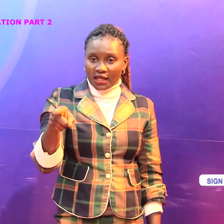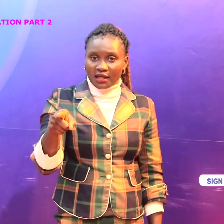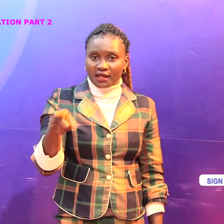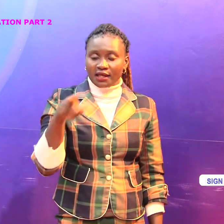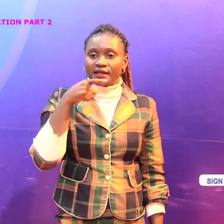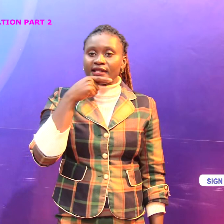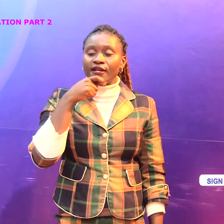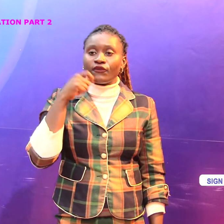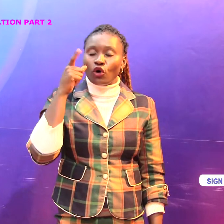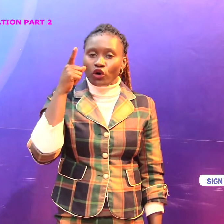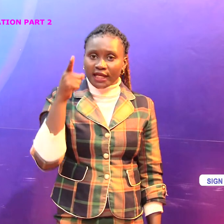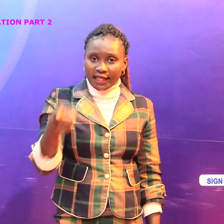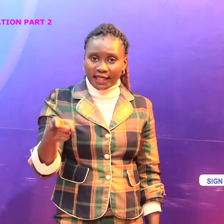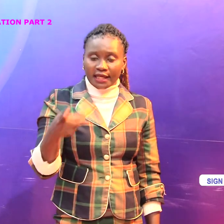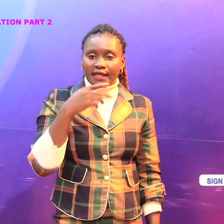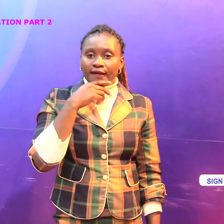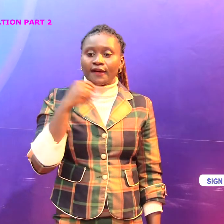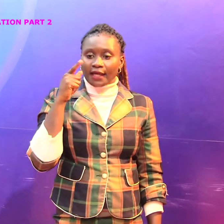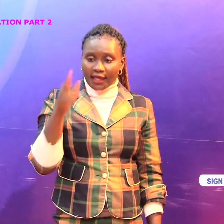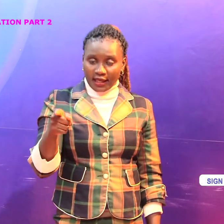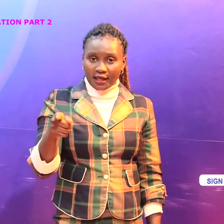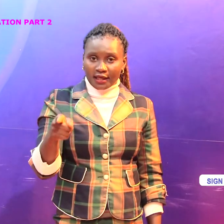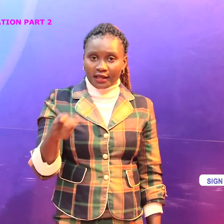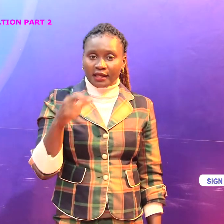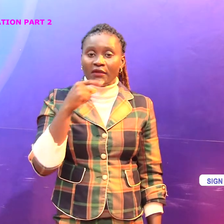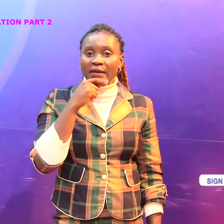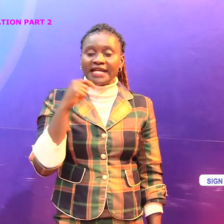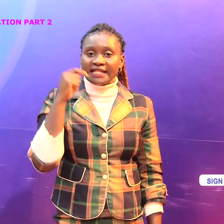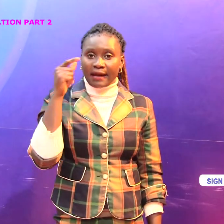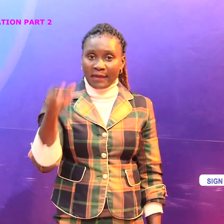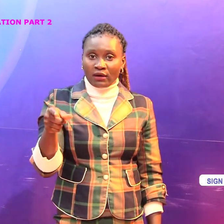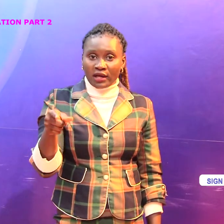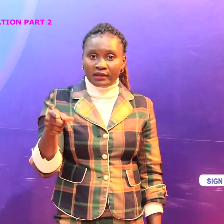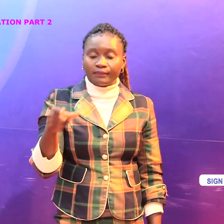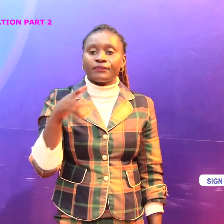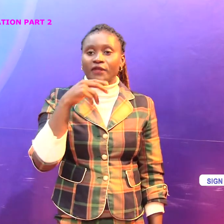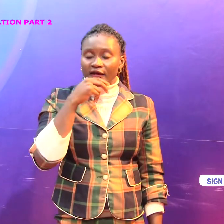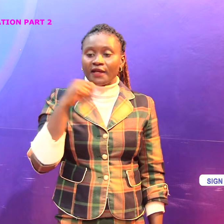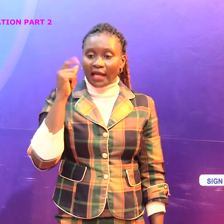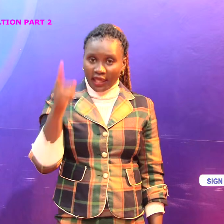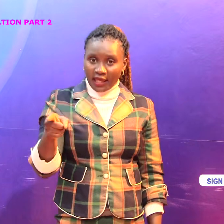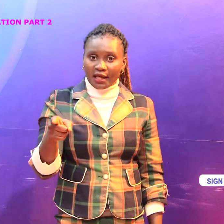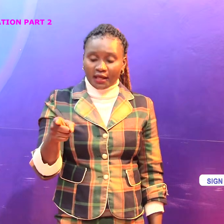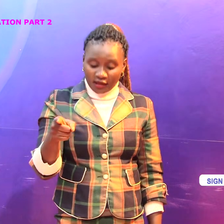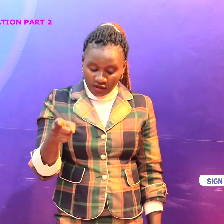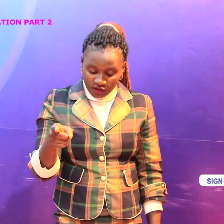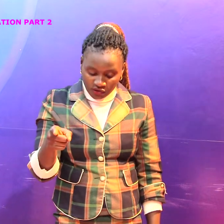he. Sign for he. He. Remember, it is a male one. He.